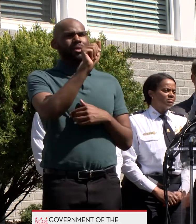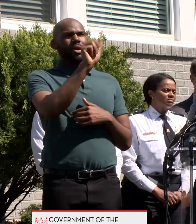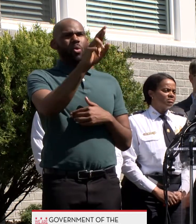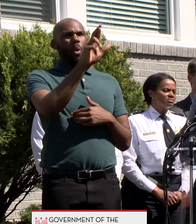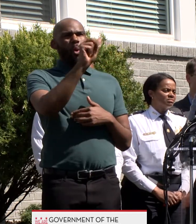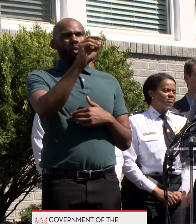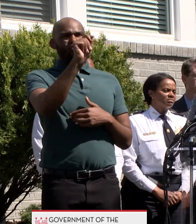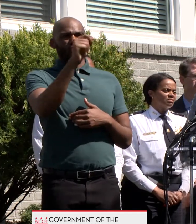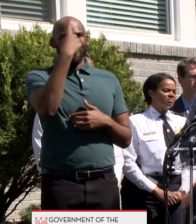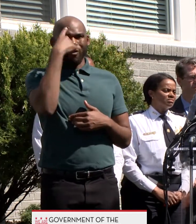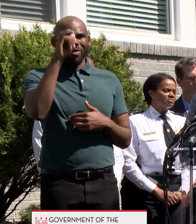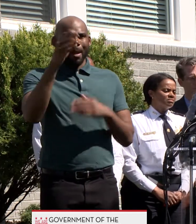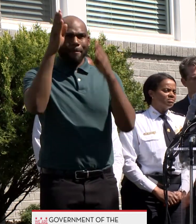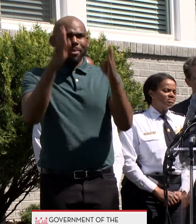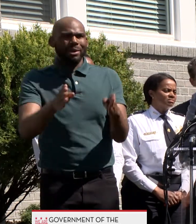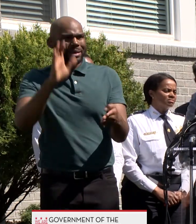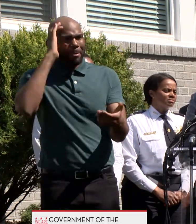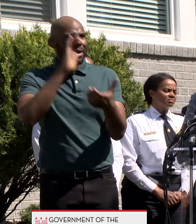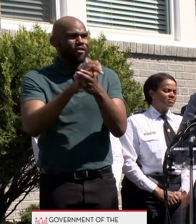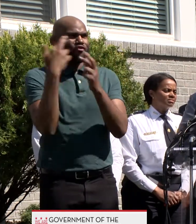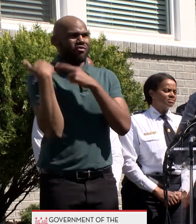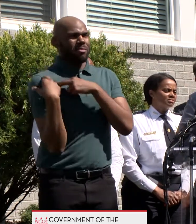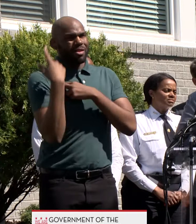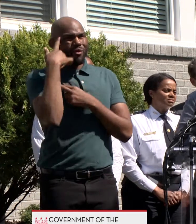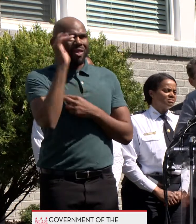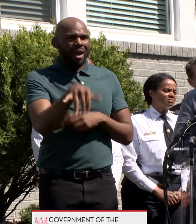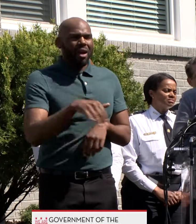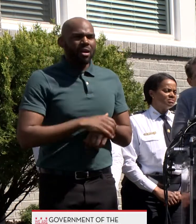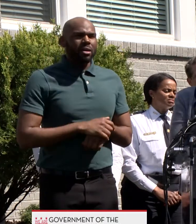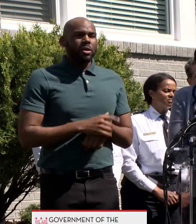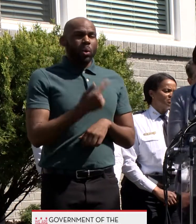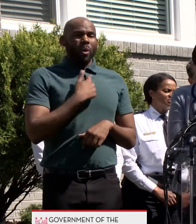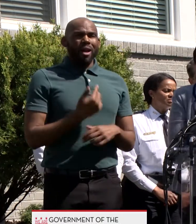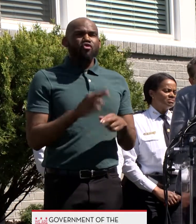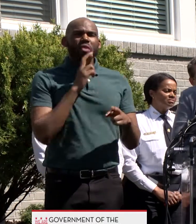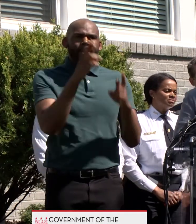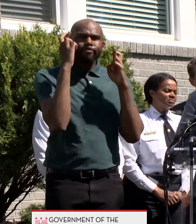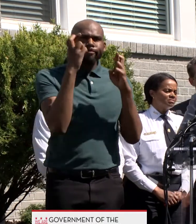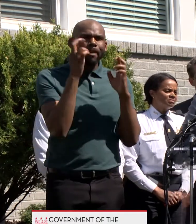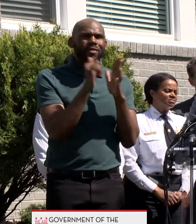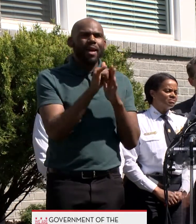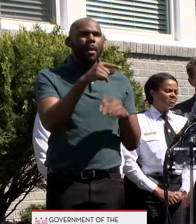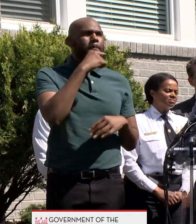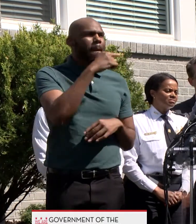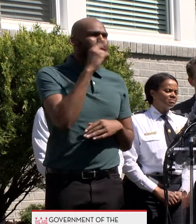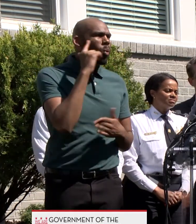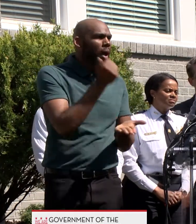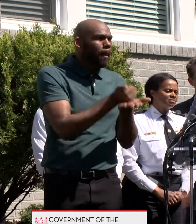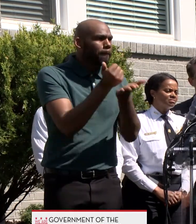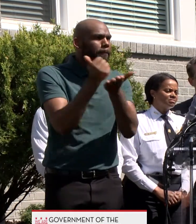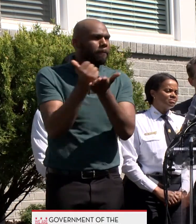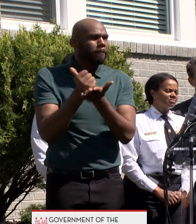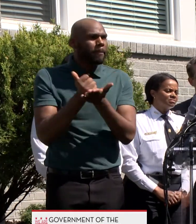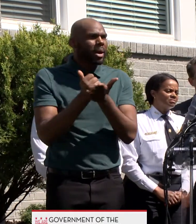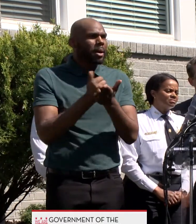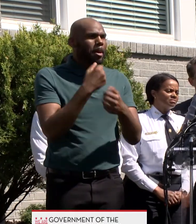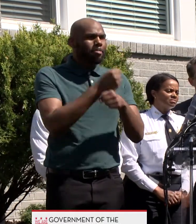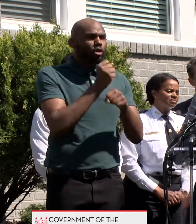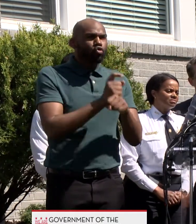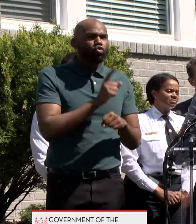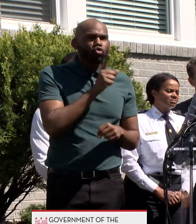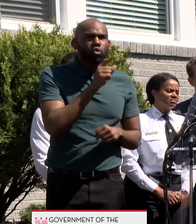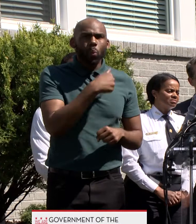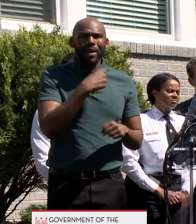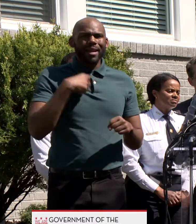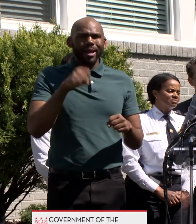out for the person we believe is responsible. So we're hopeful that the public will assist us in making sure